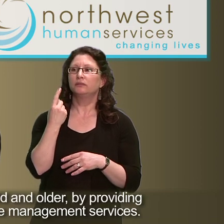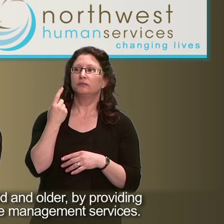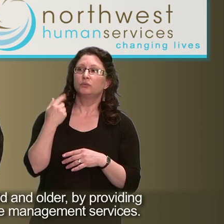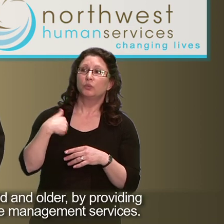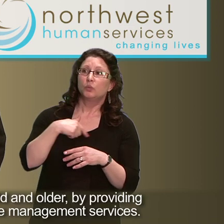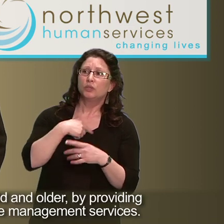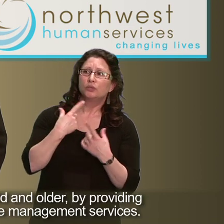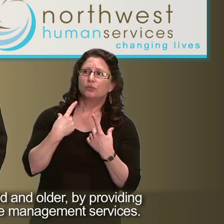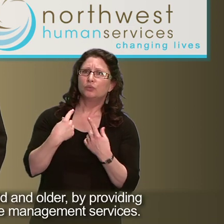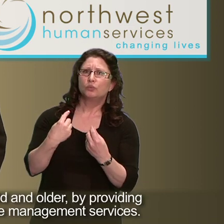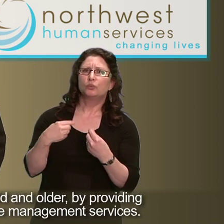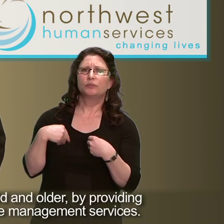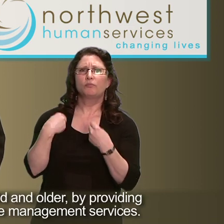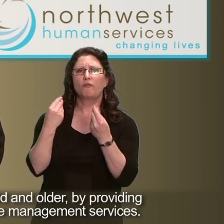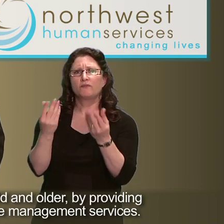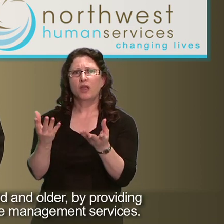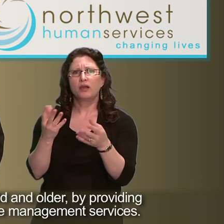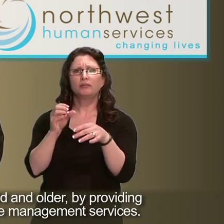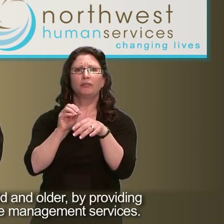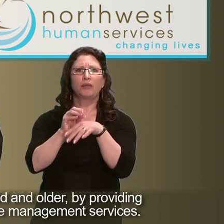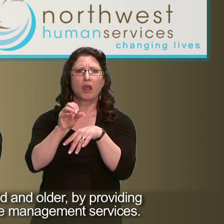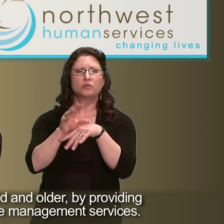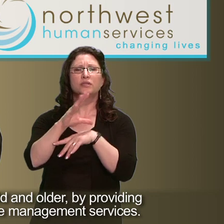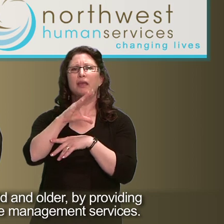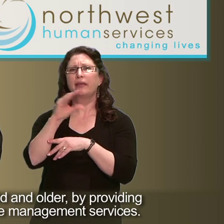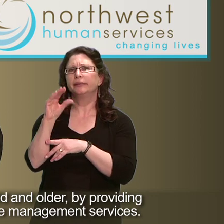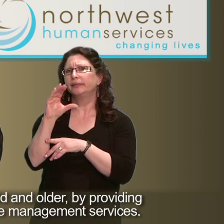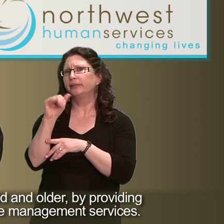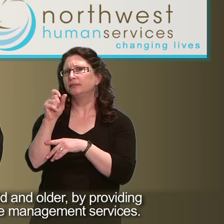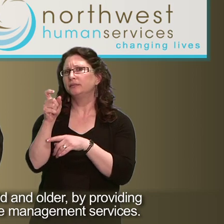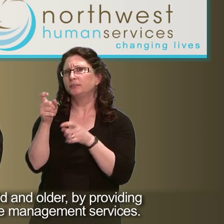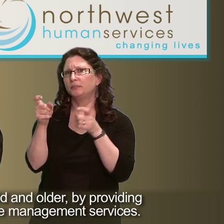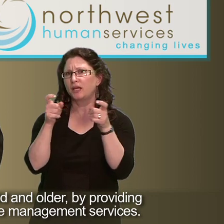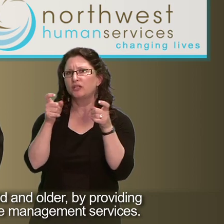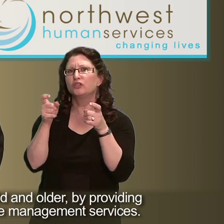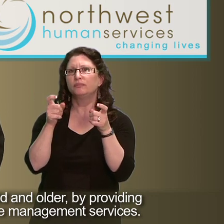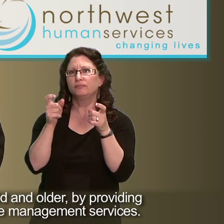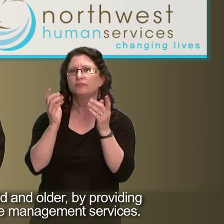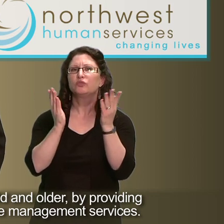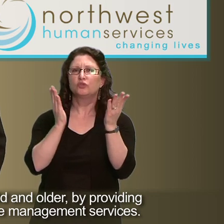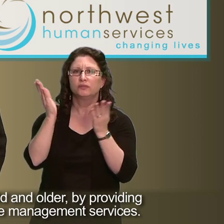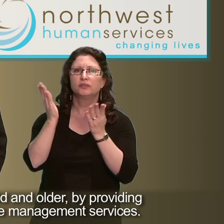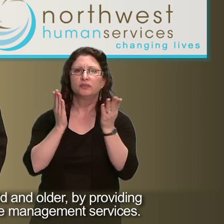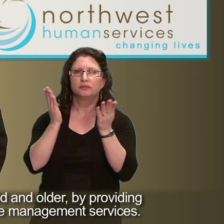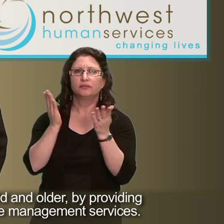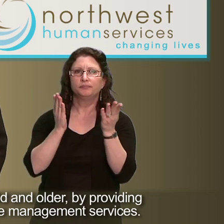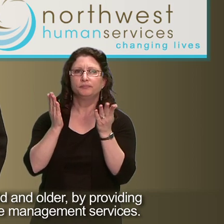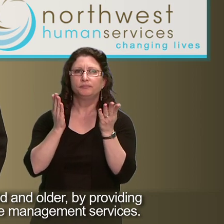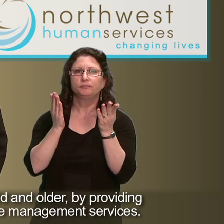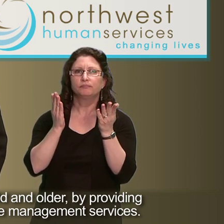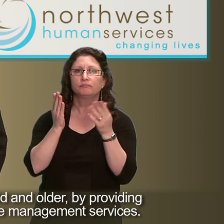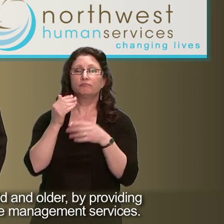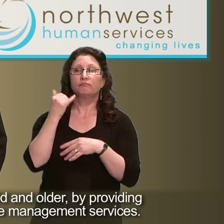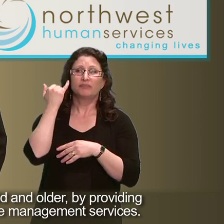older, by providing counseling and case management services.